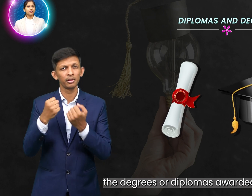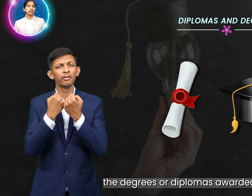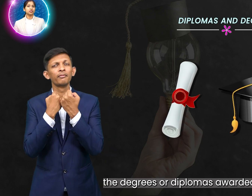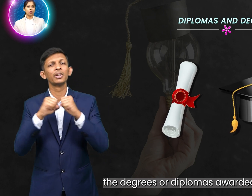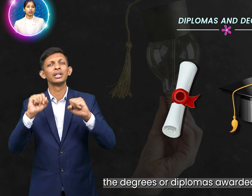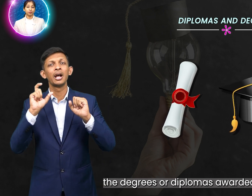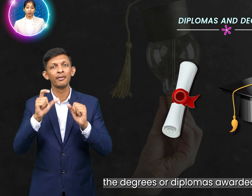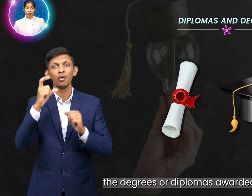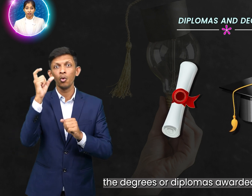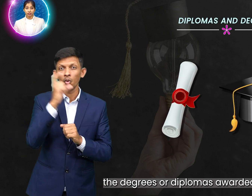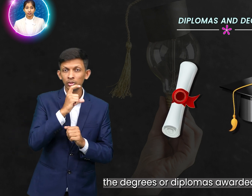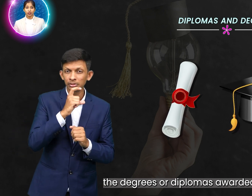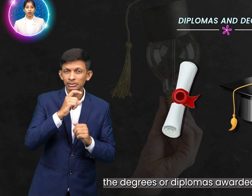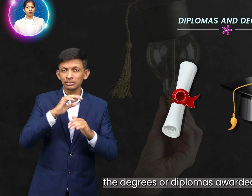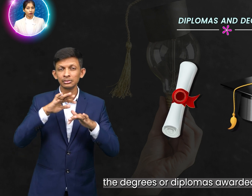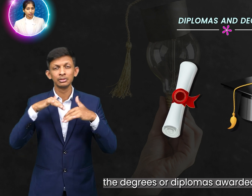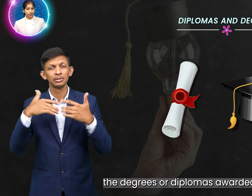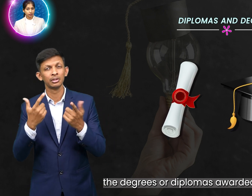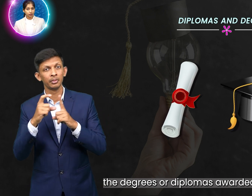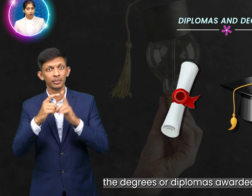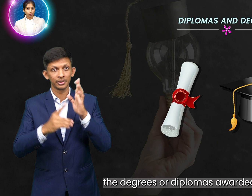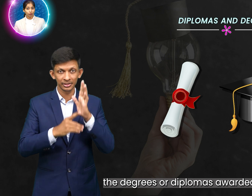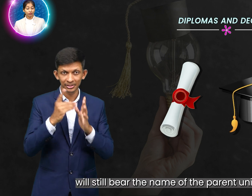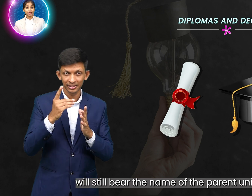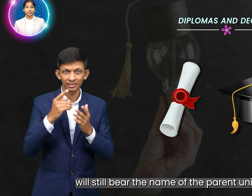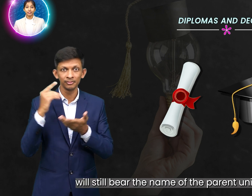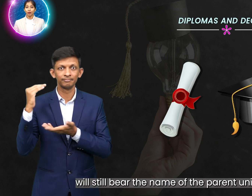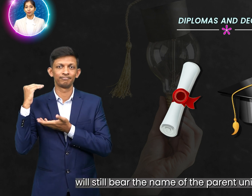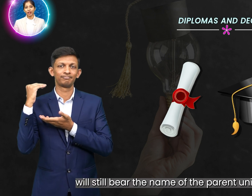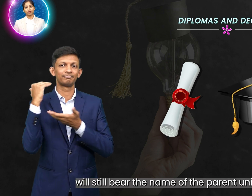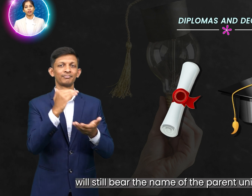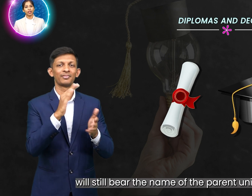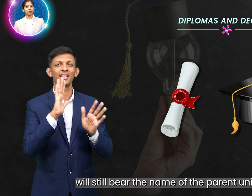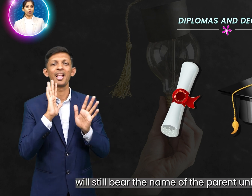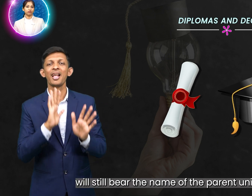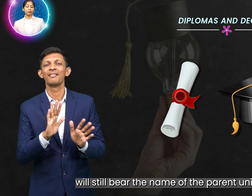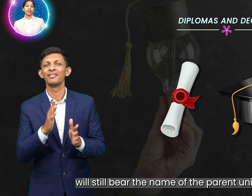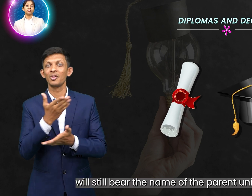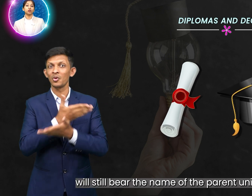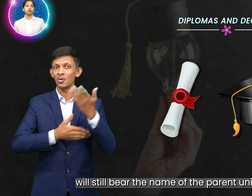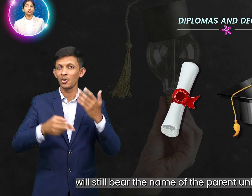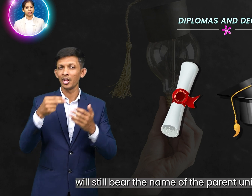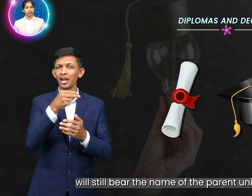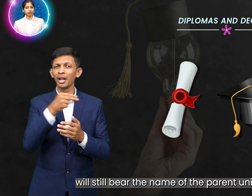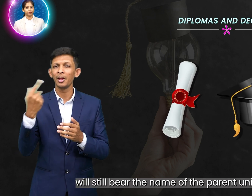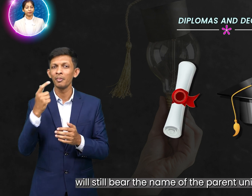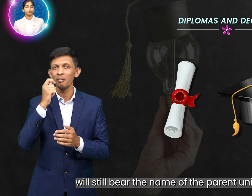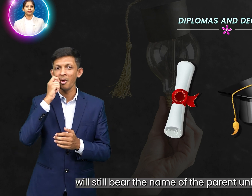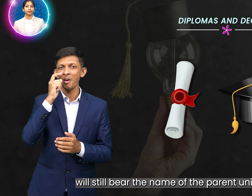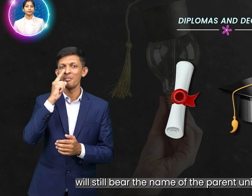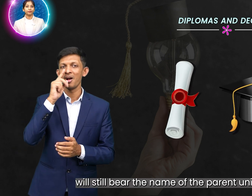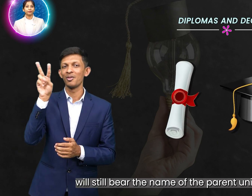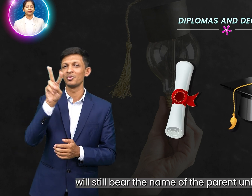the degrees or diplomas awarded will still bear the name of the parent university.